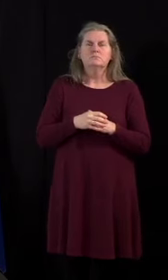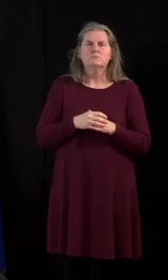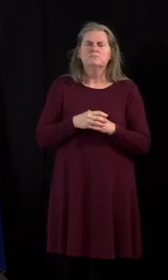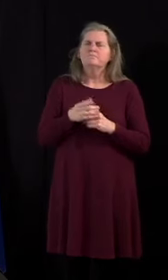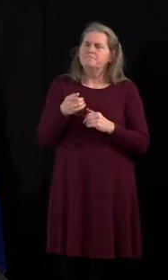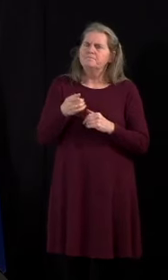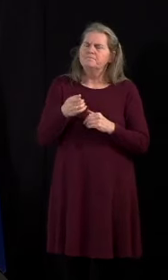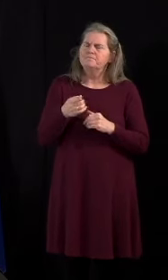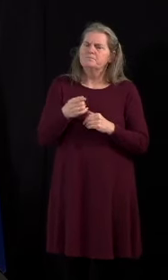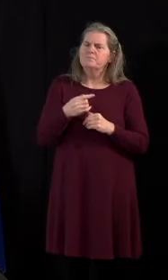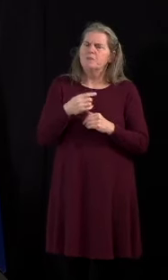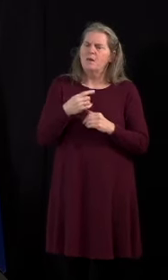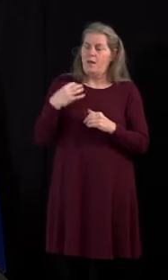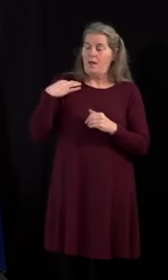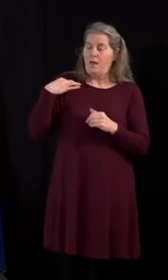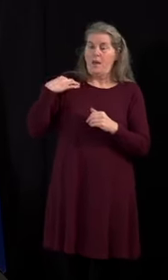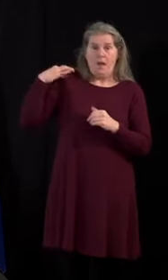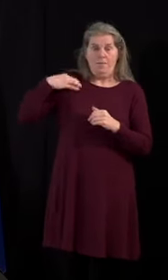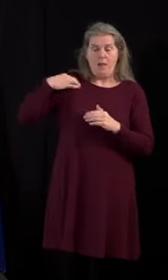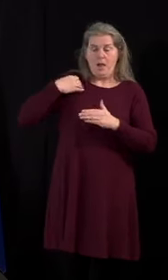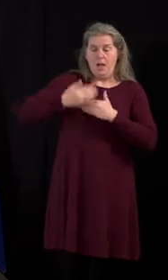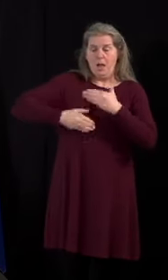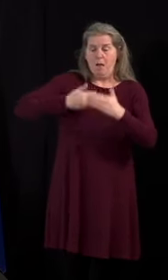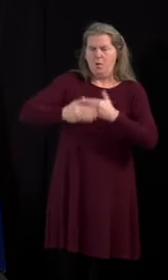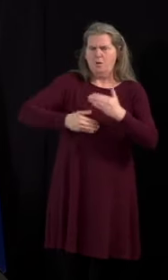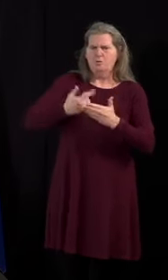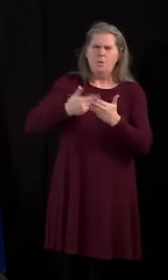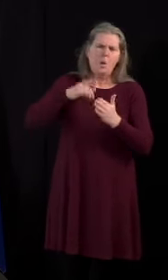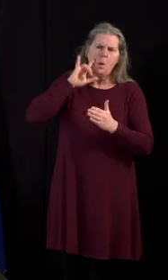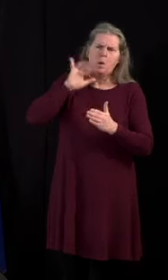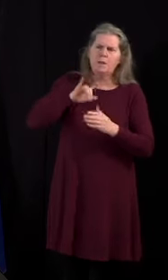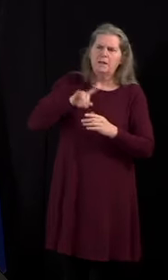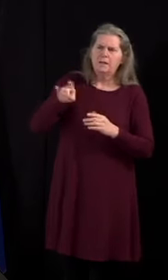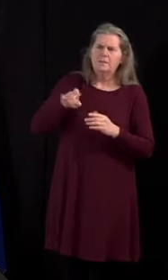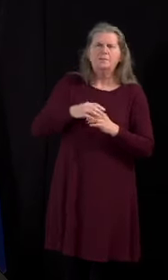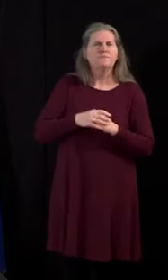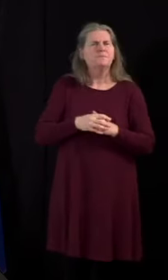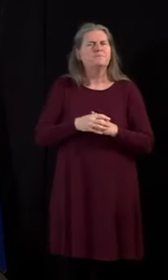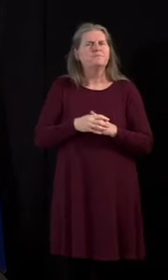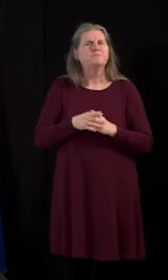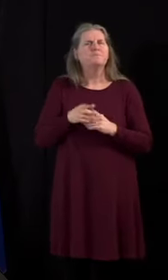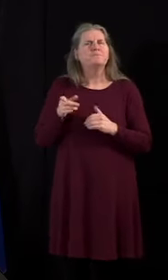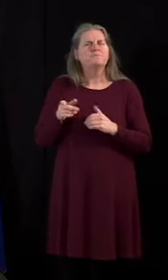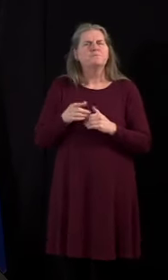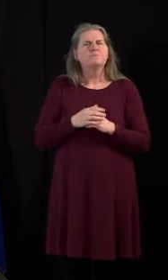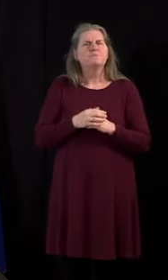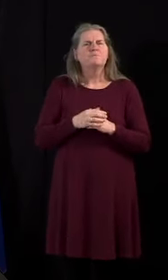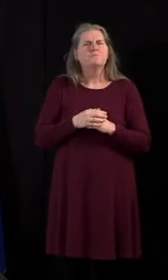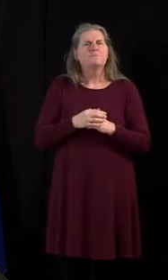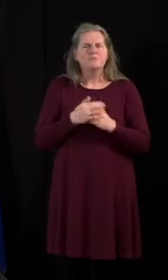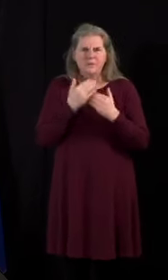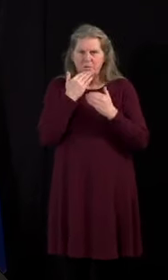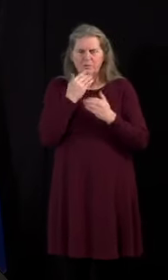I'm interested in knowing what the application process will be like. Sure. And I appreciate that question.